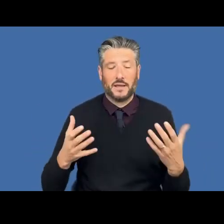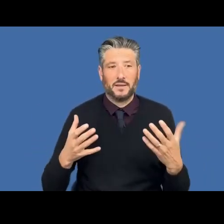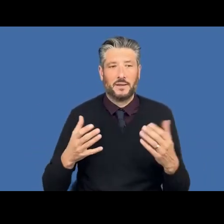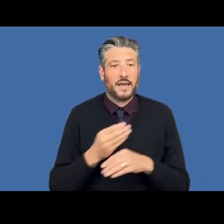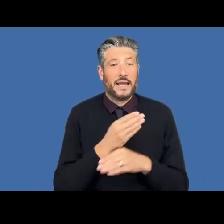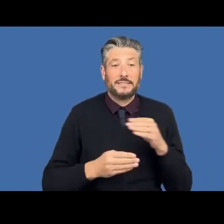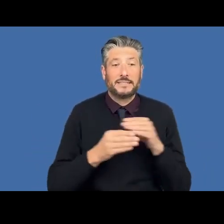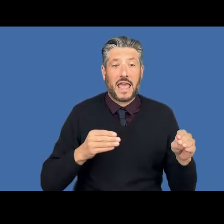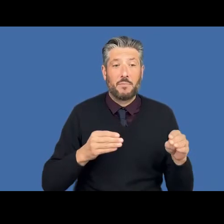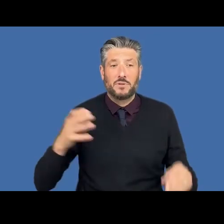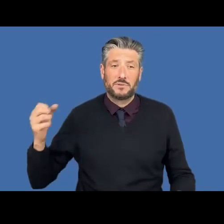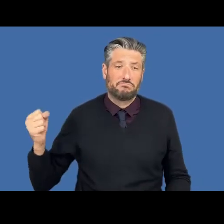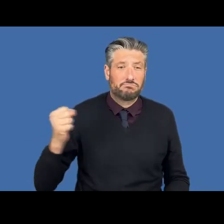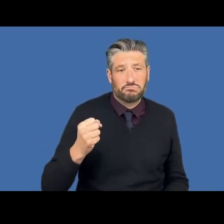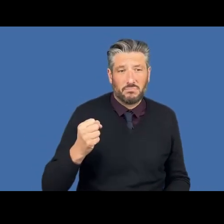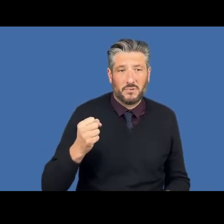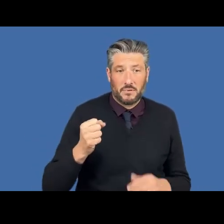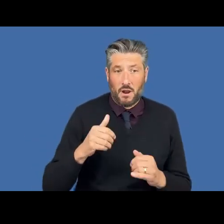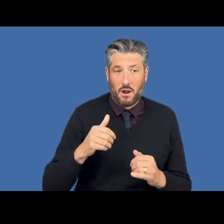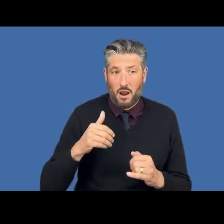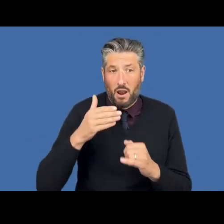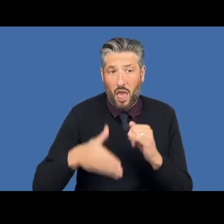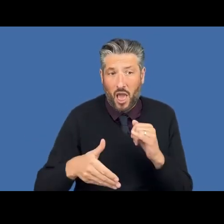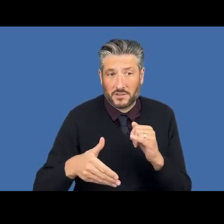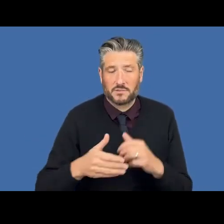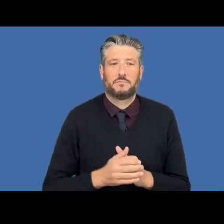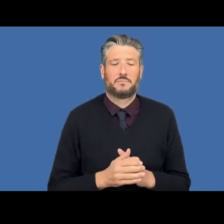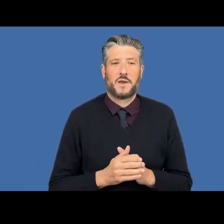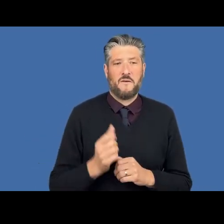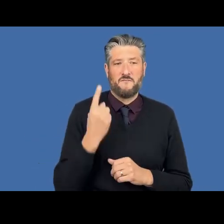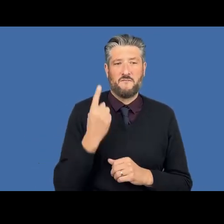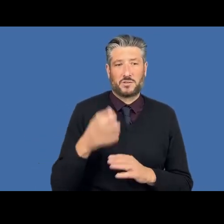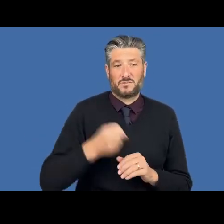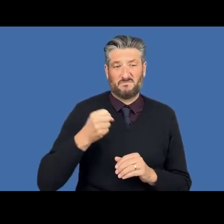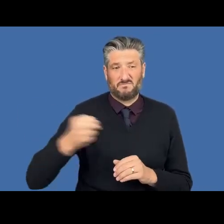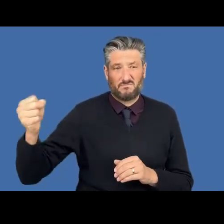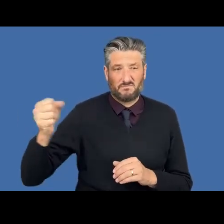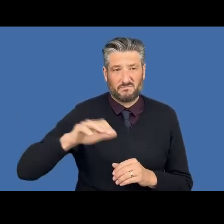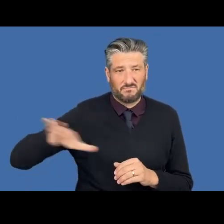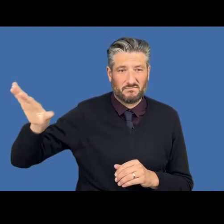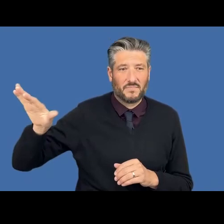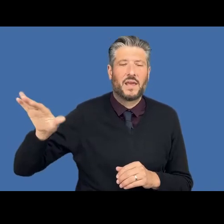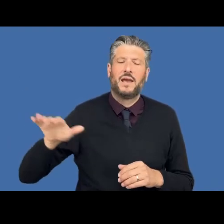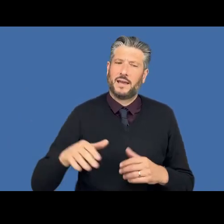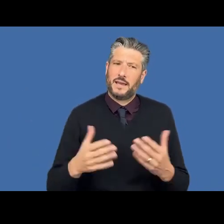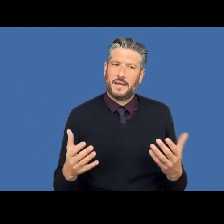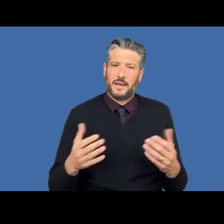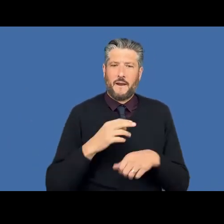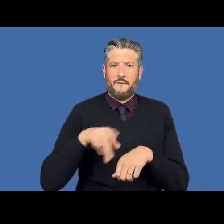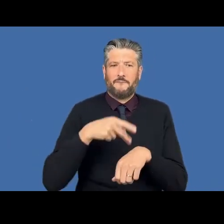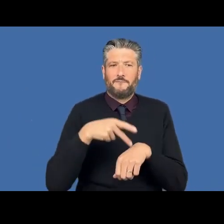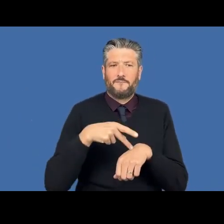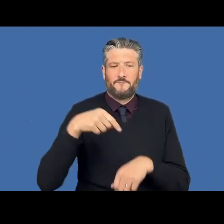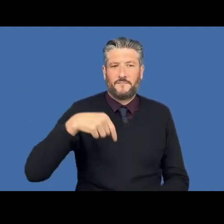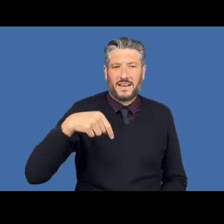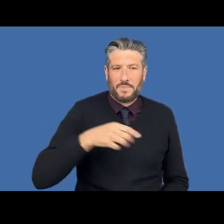be retrenched, or they're the first ones to be laid off. And even in the context of a developing nation like the Philippines, I think we've yet